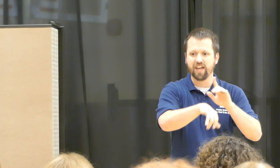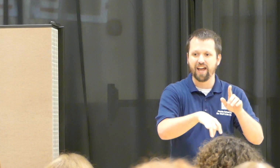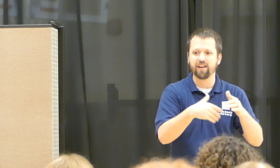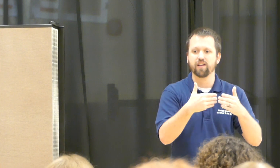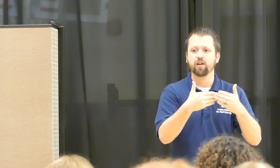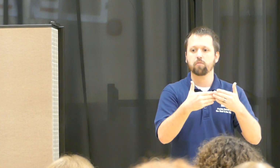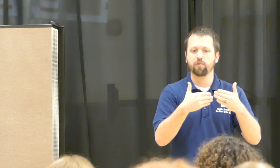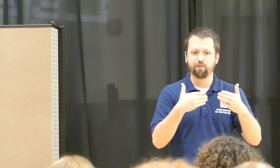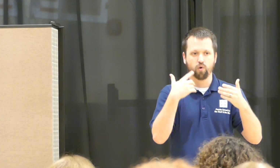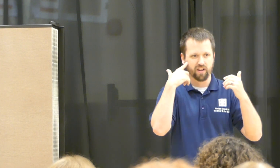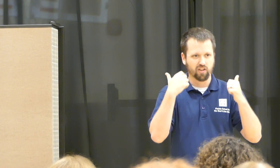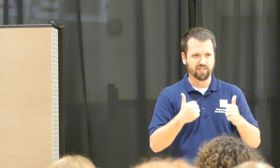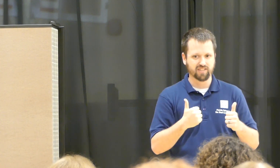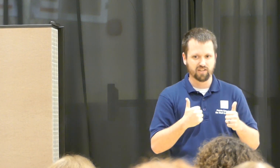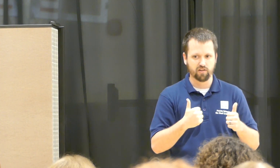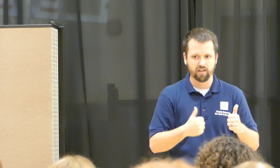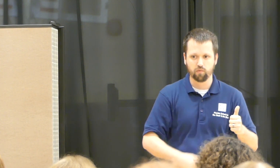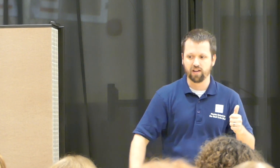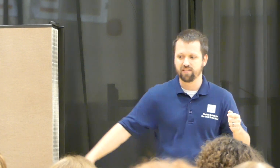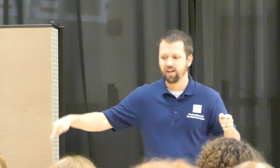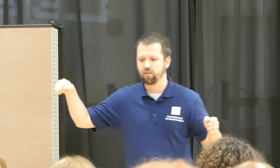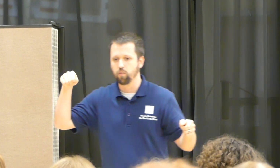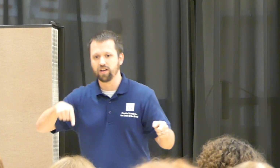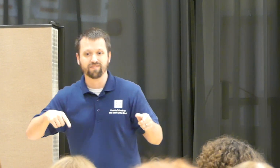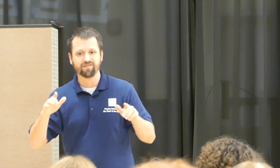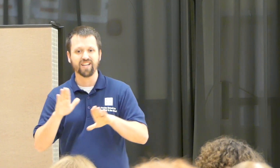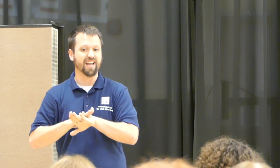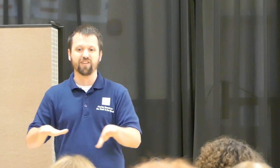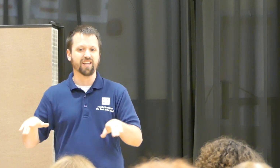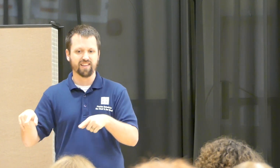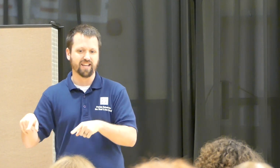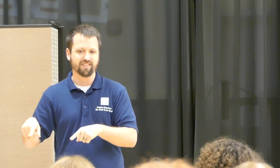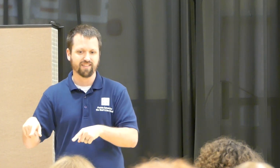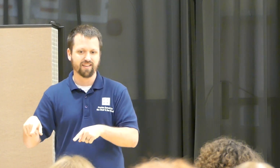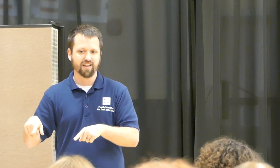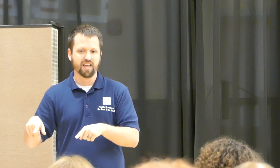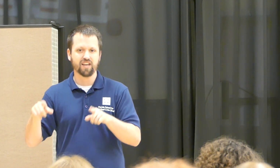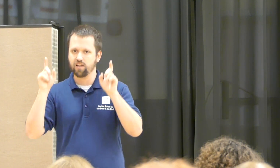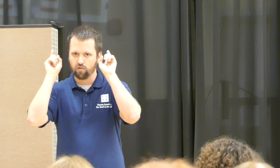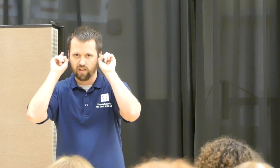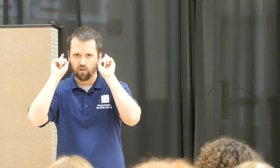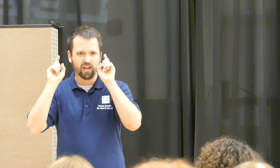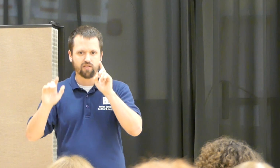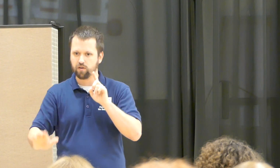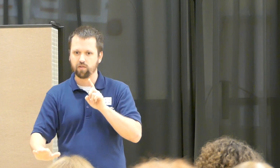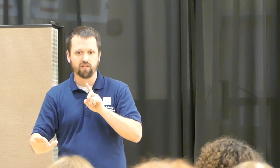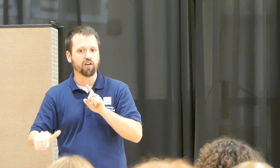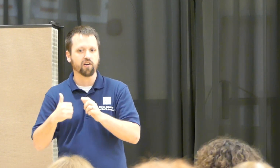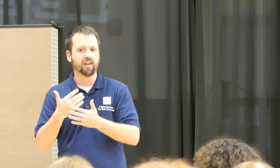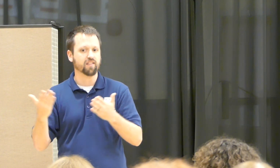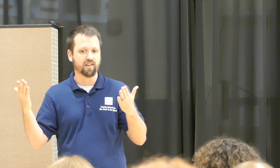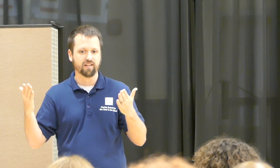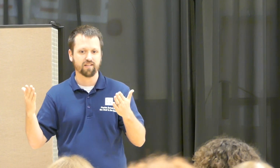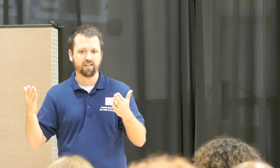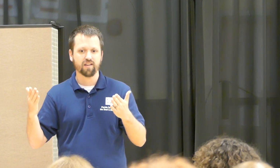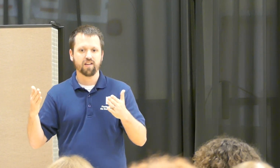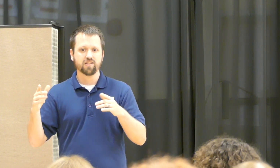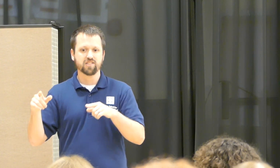that before he lost his hearing. Whereas the other one didn't have any of that. And he didn't use hearing aids when he was young or anything.